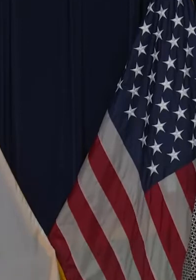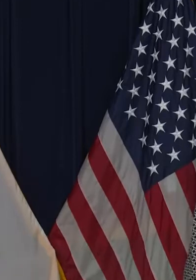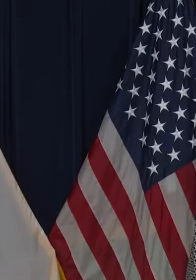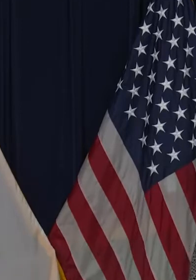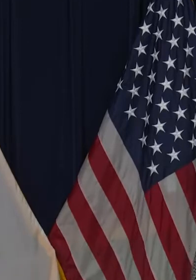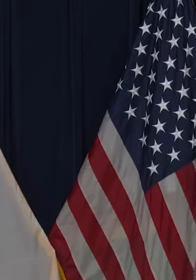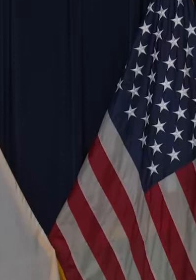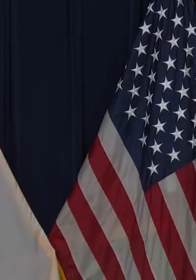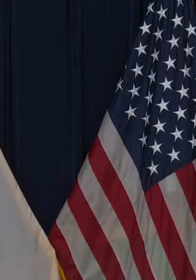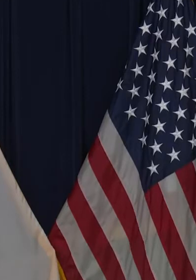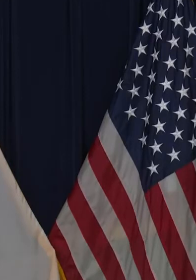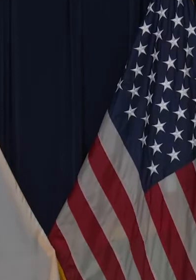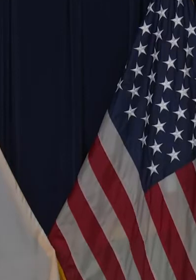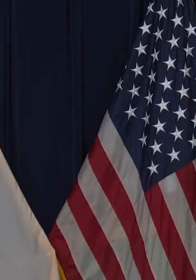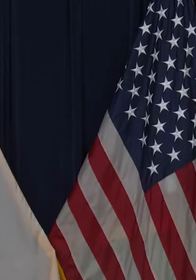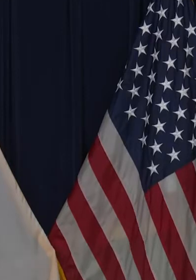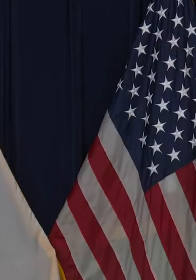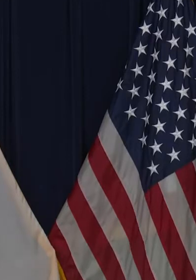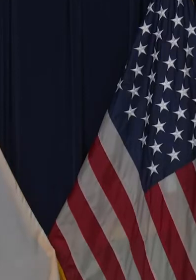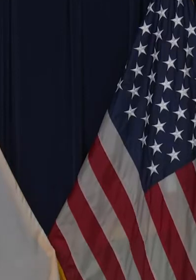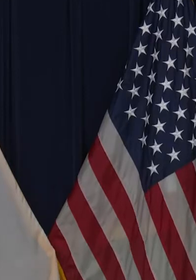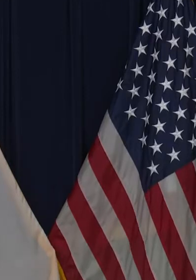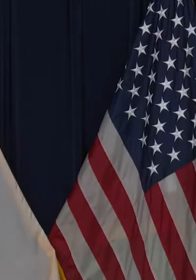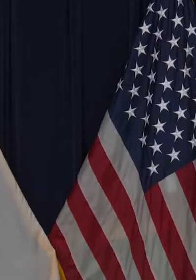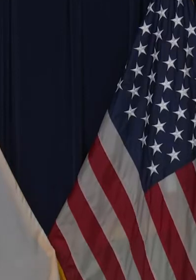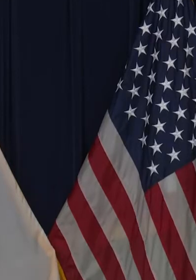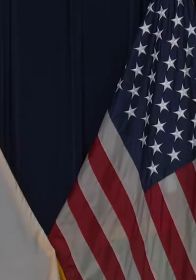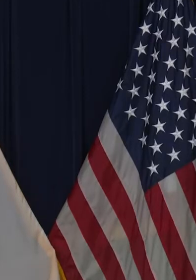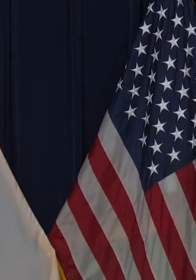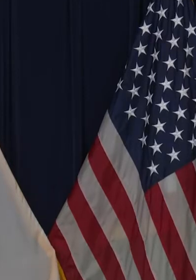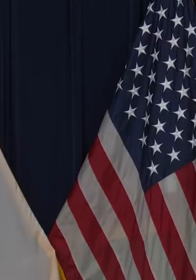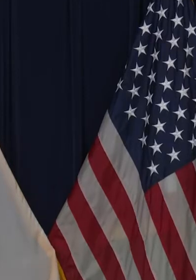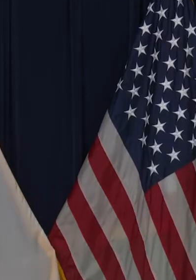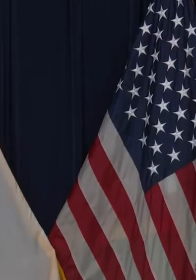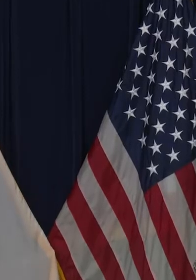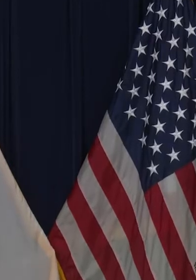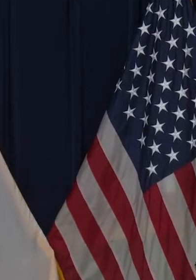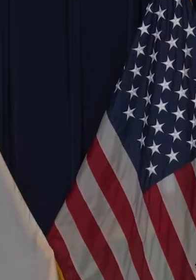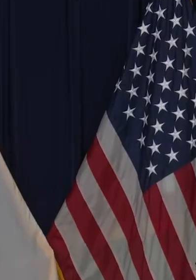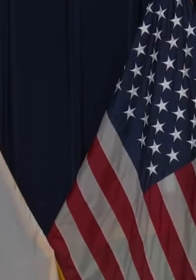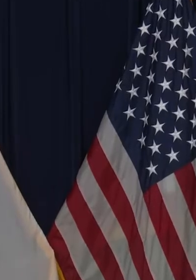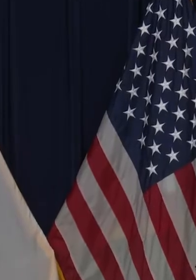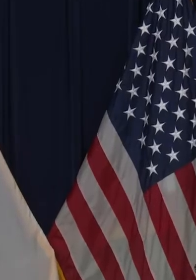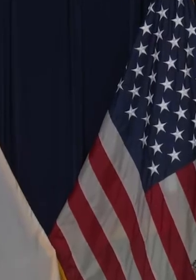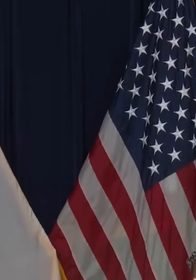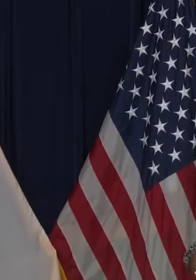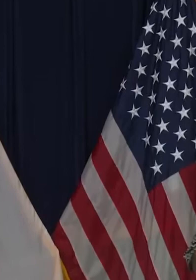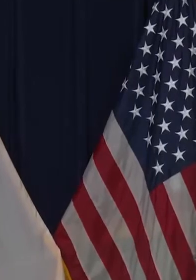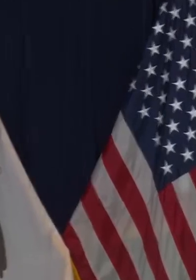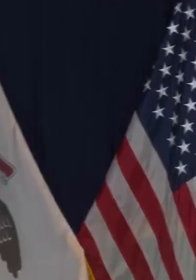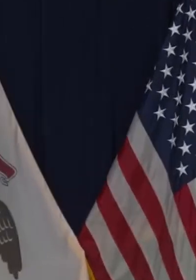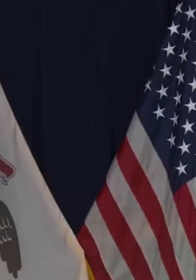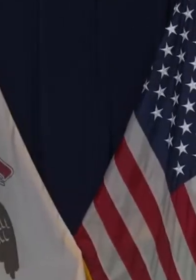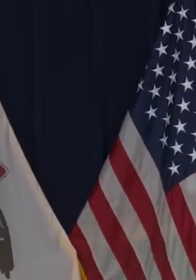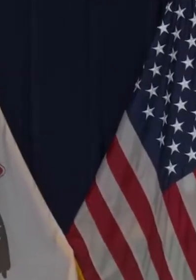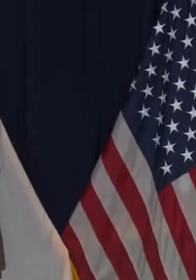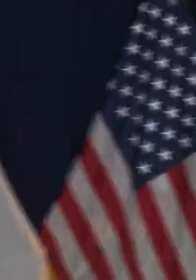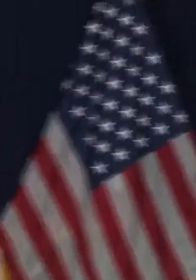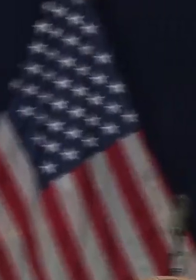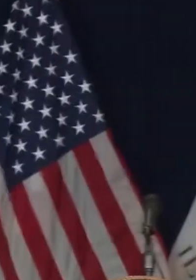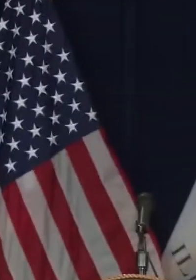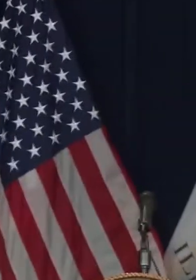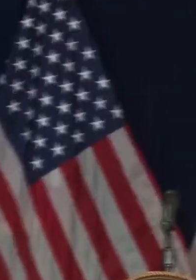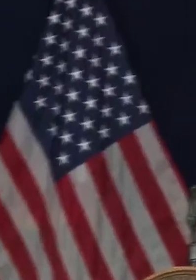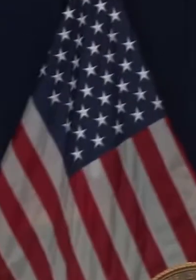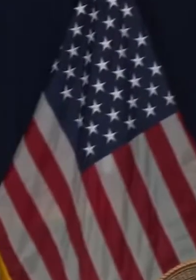obtener su vacuna contra la influenza. Gracias. And with that, I will turn it over to Governor Pritzker.